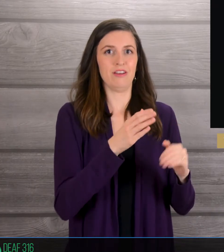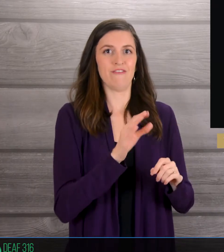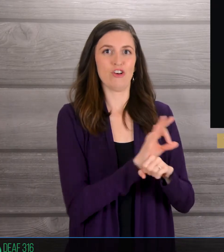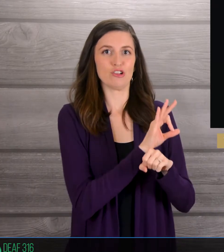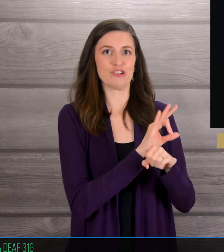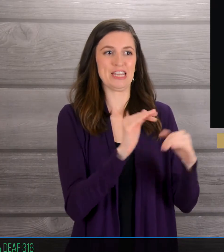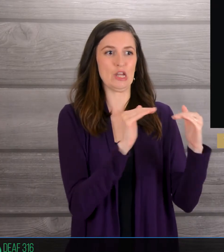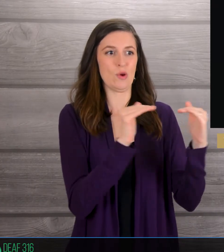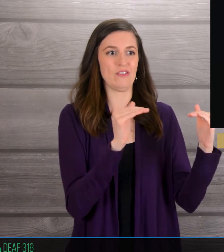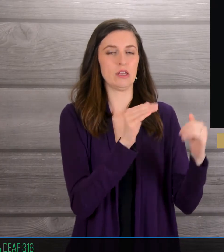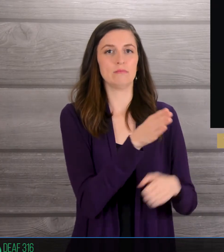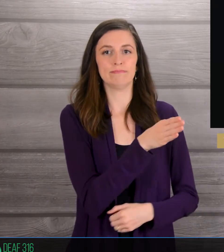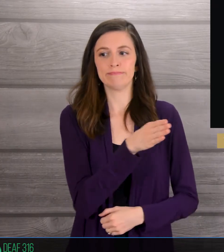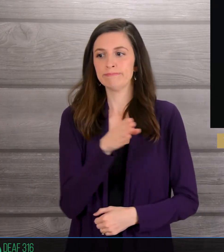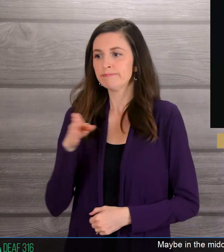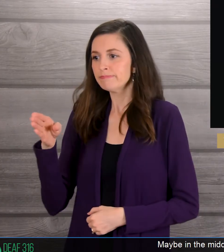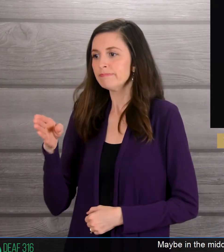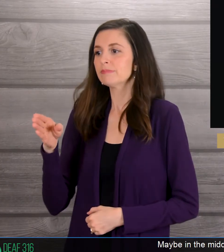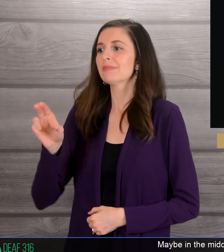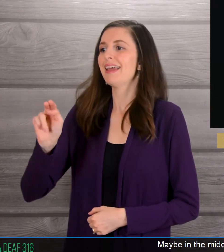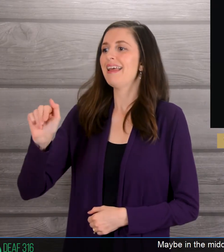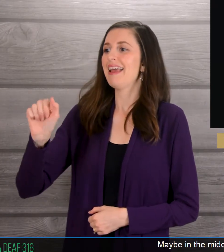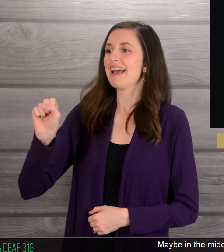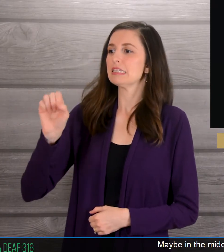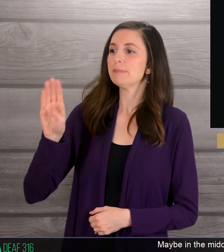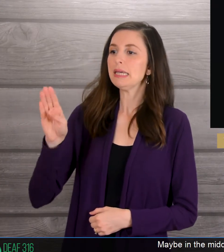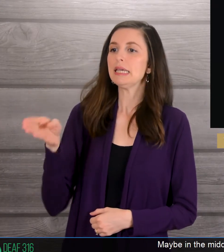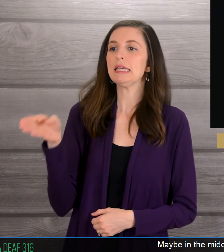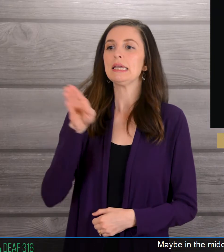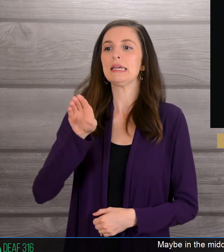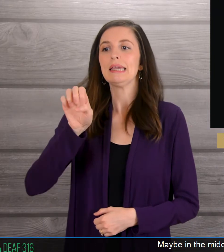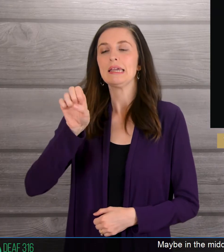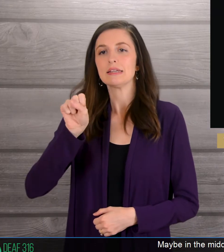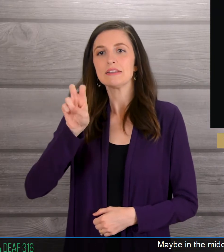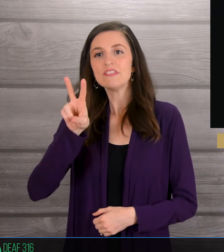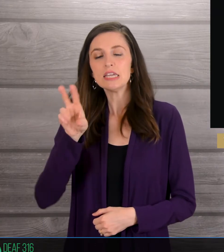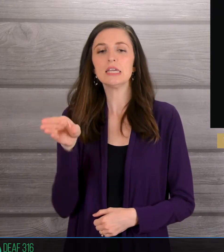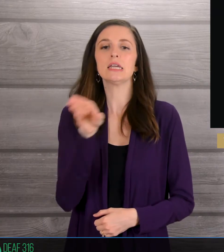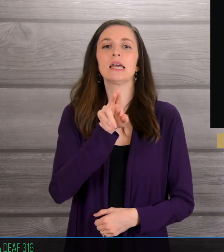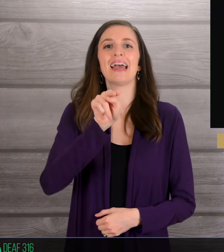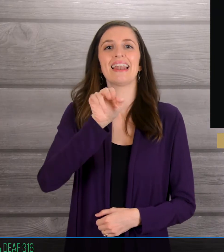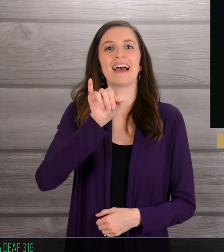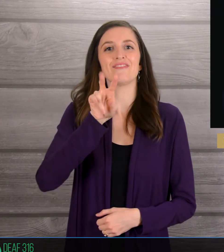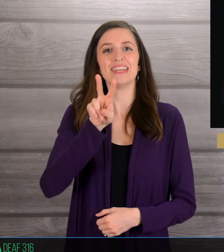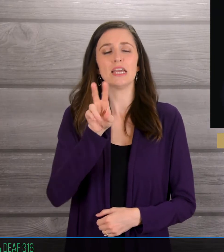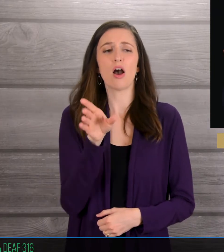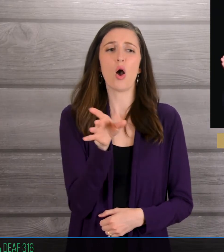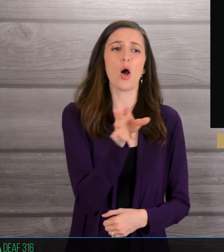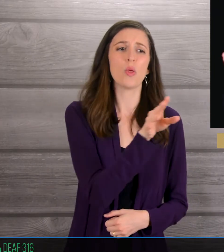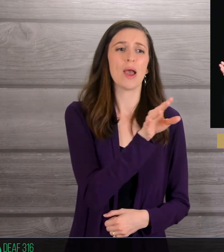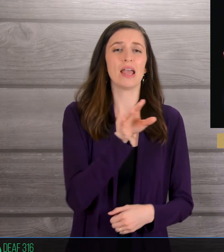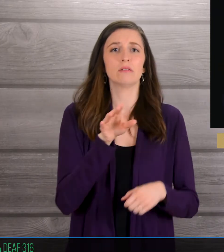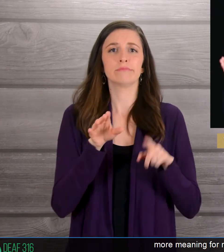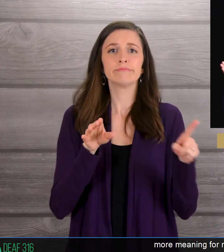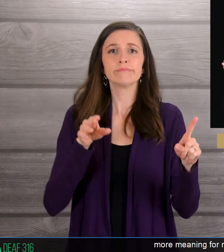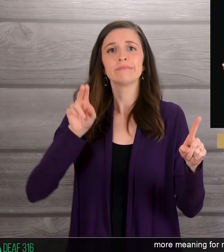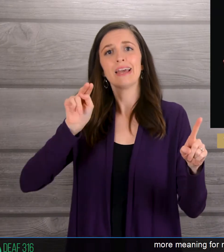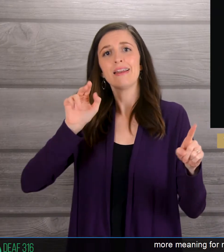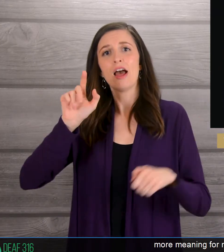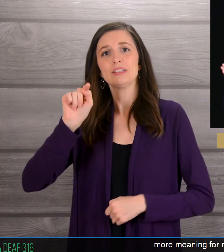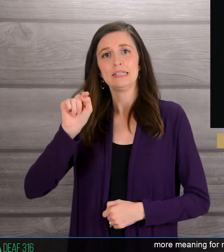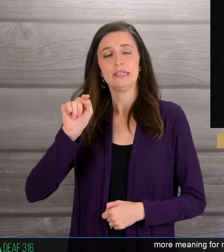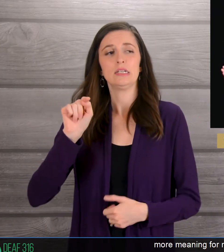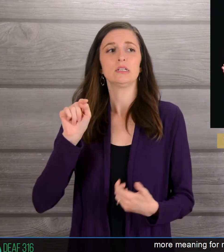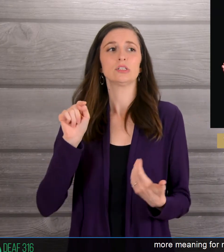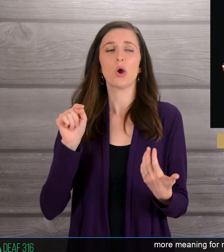little further back this way, the ESV. Maybe in the middle here, we would have the NIV, and then we go over here all the way to functionally equivalent, more meaning for